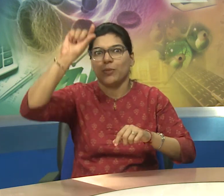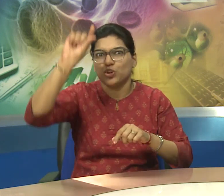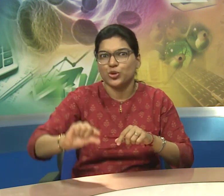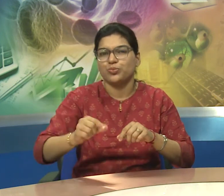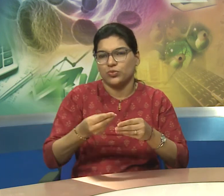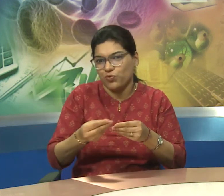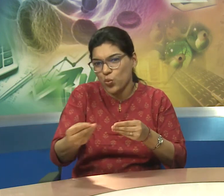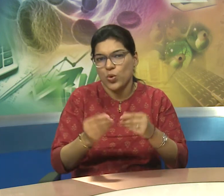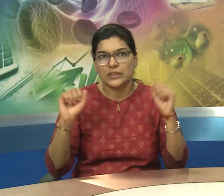Cheap rates